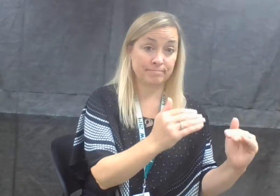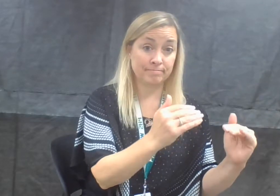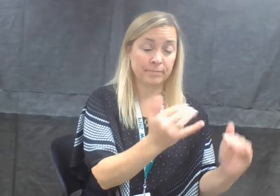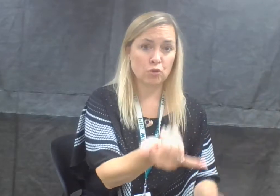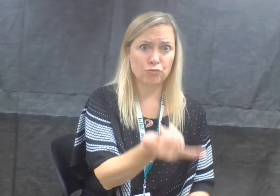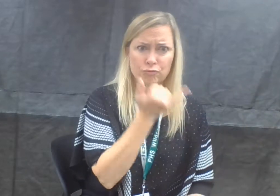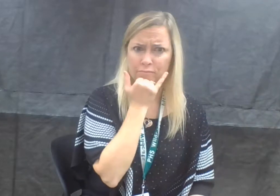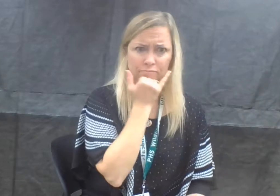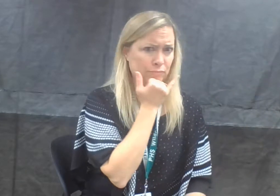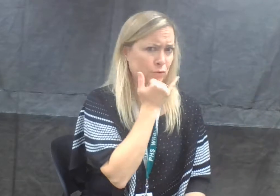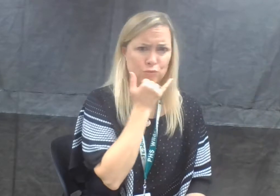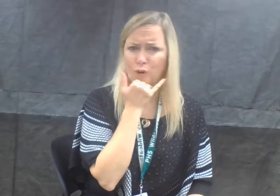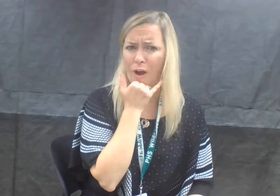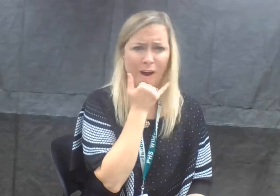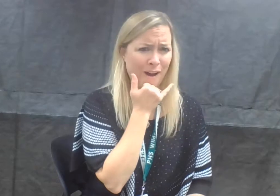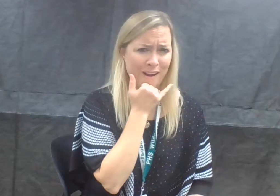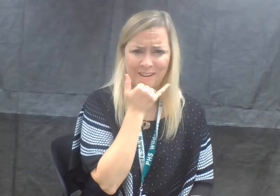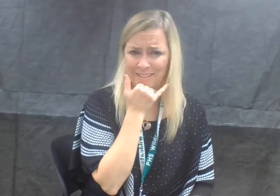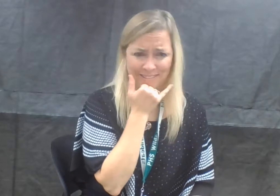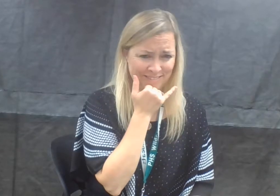They go. Oh, I'm going stop.